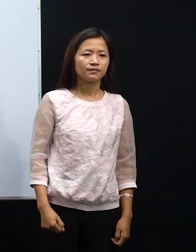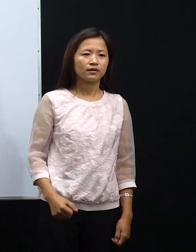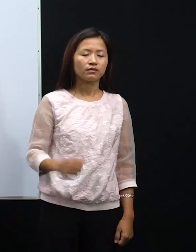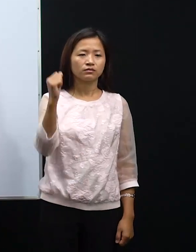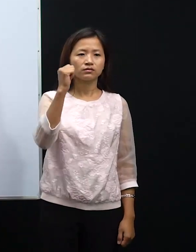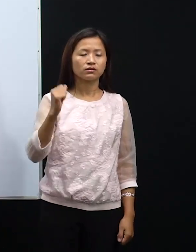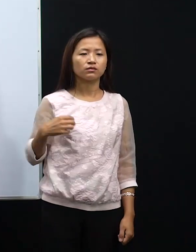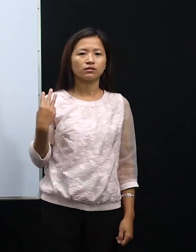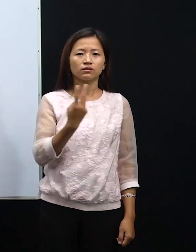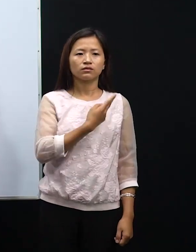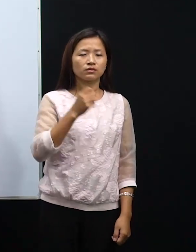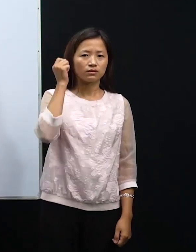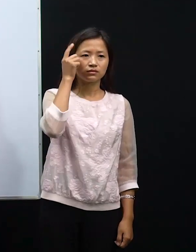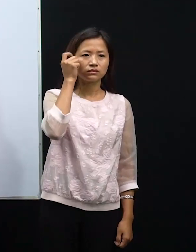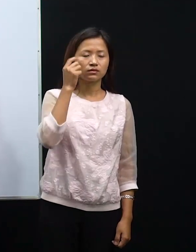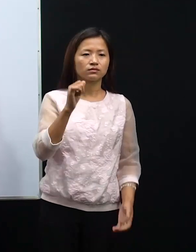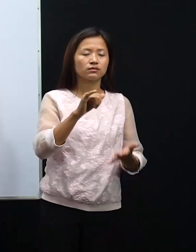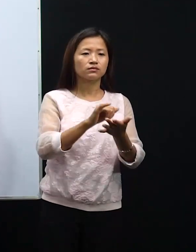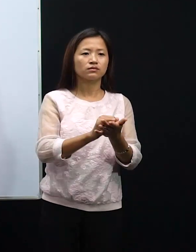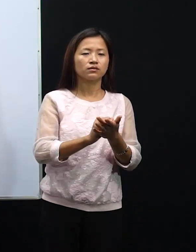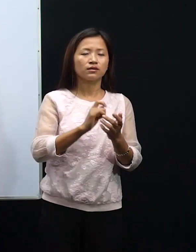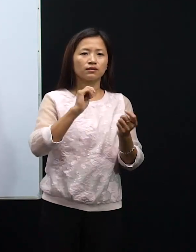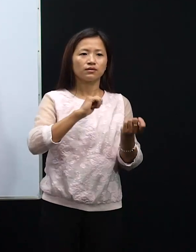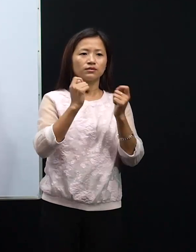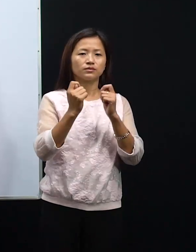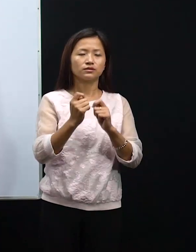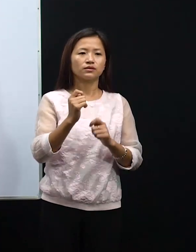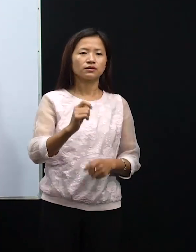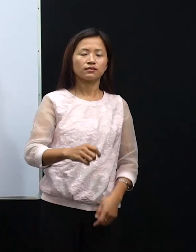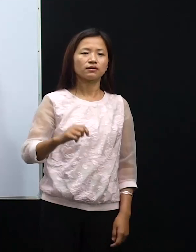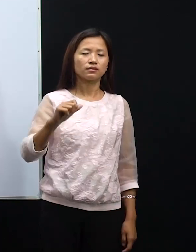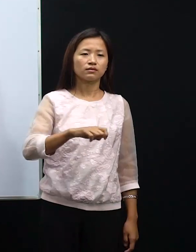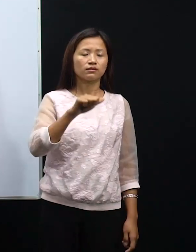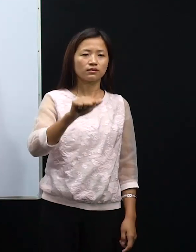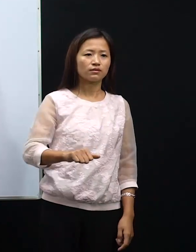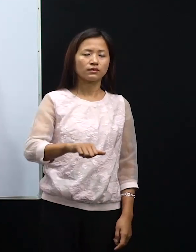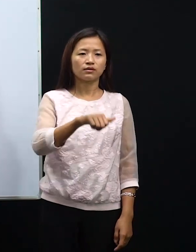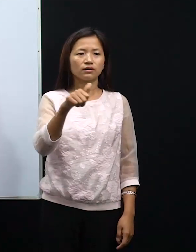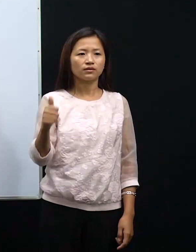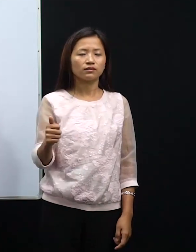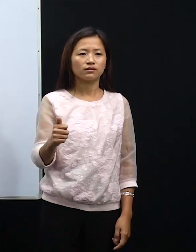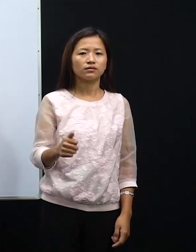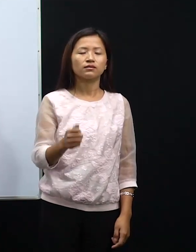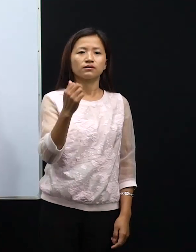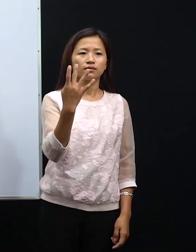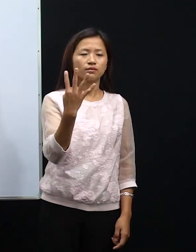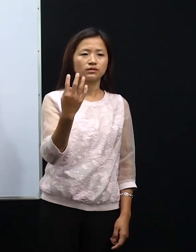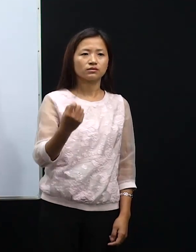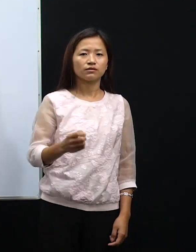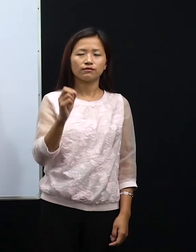so now we can understand that terms can be any number or